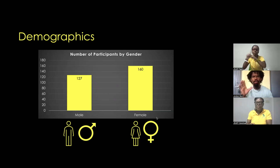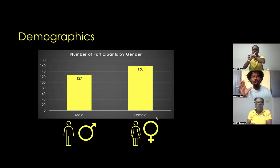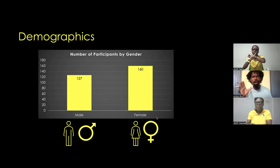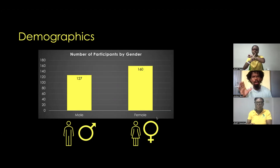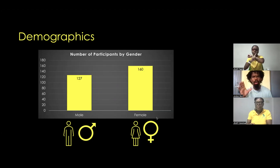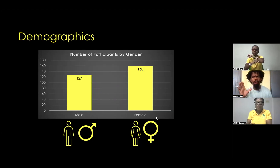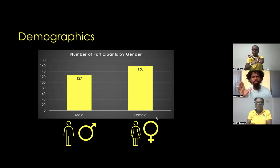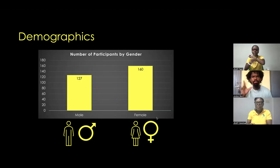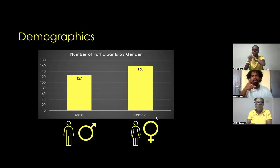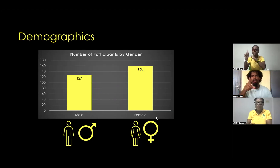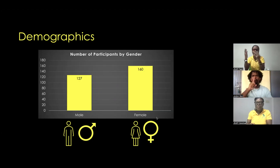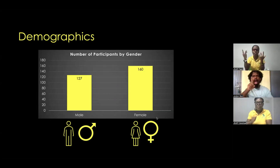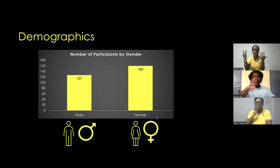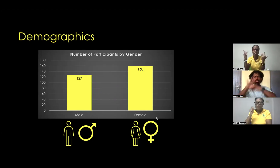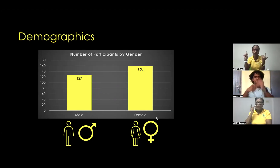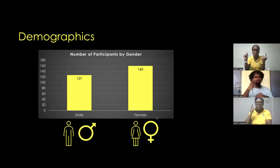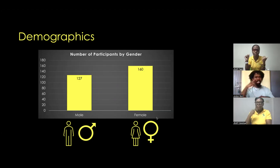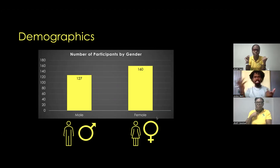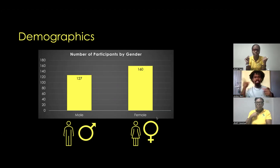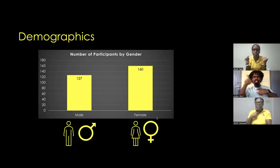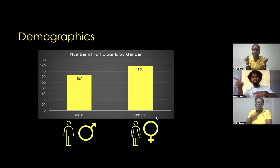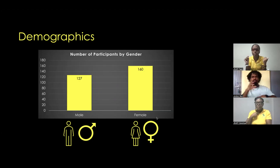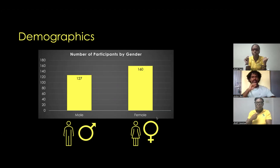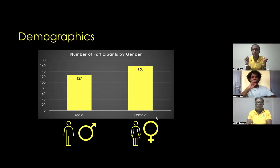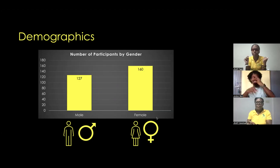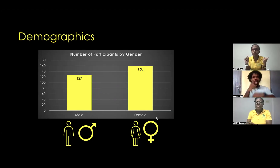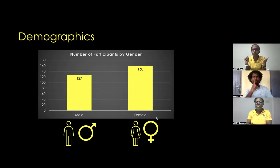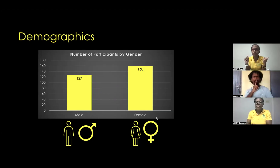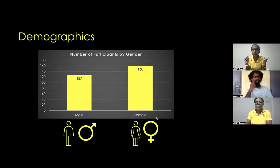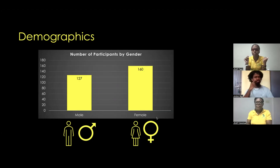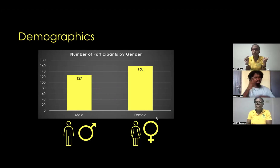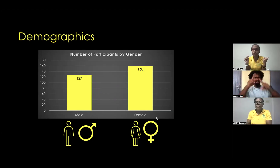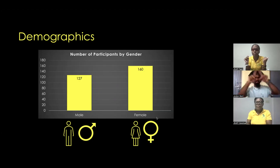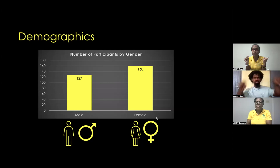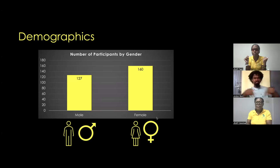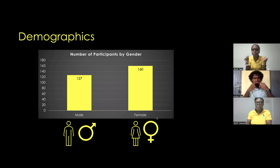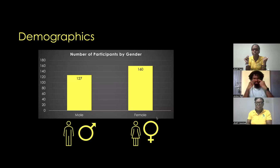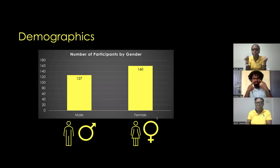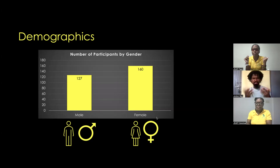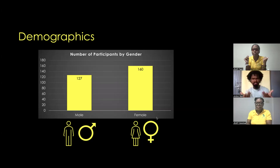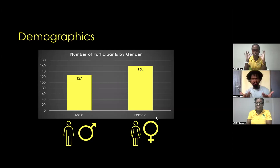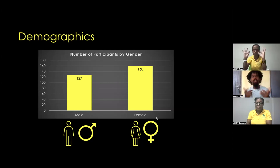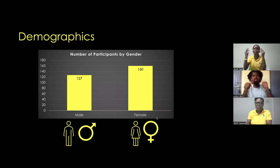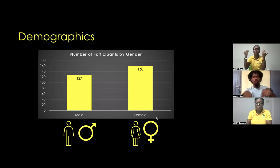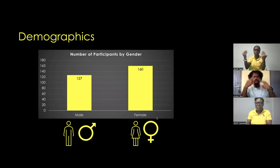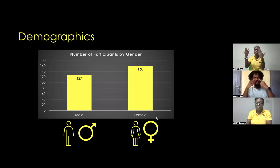Oh, so the interpreter, sorry, interpreter is in scene, Zandra.